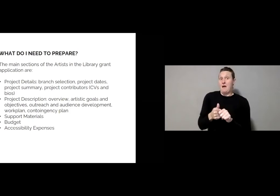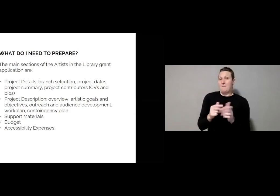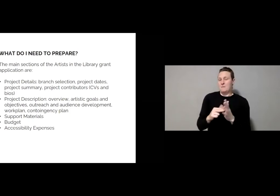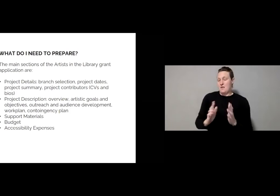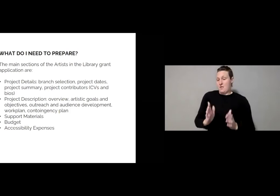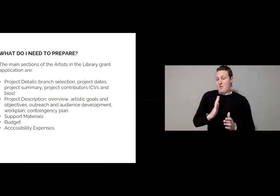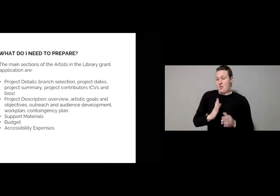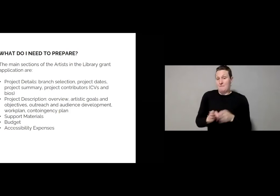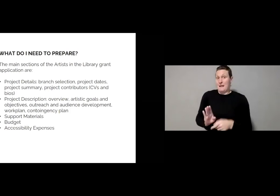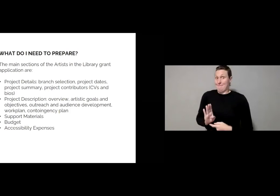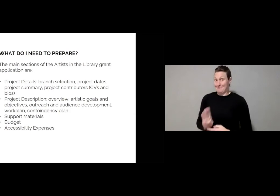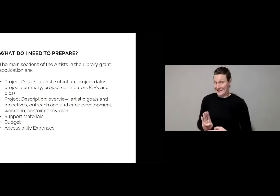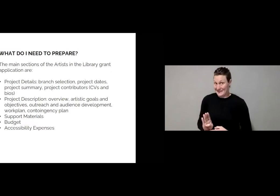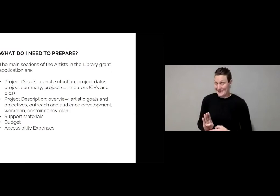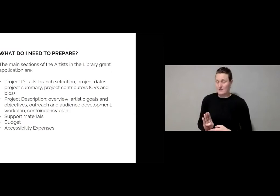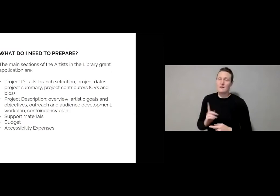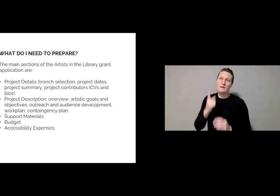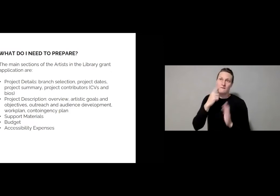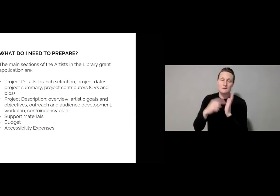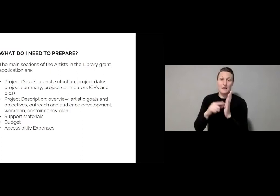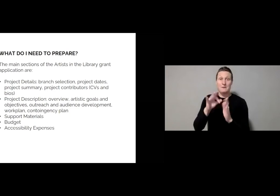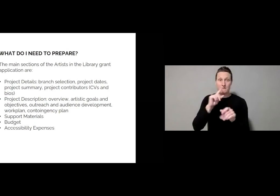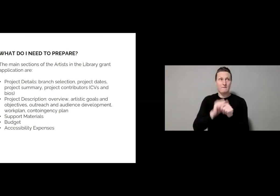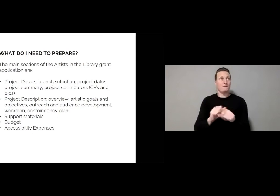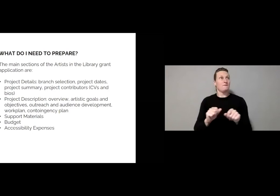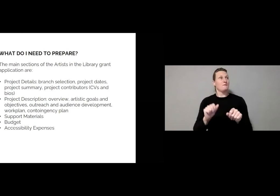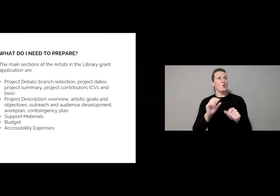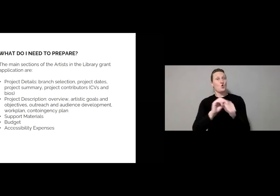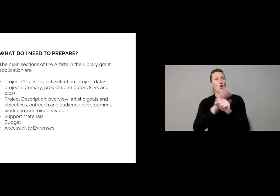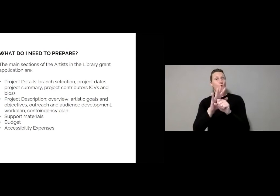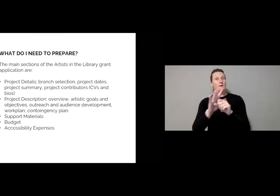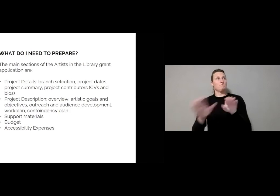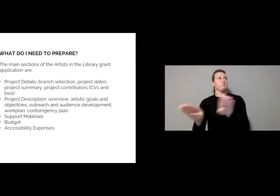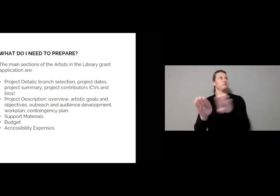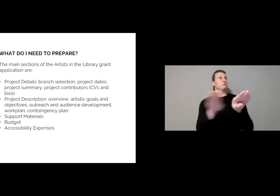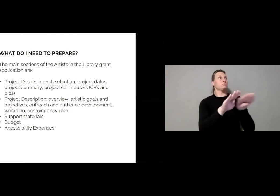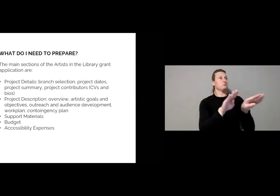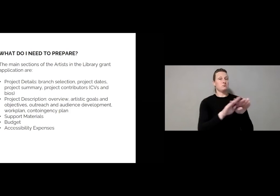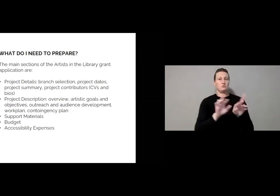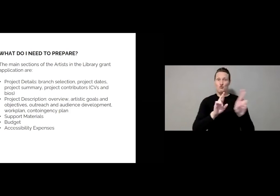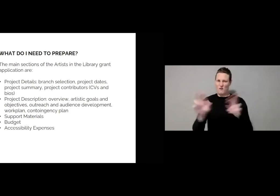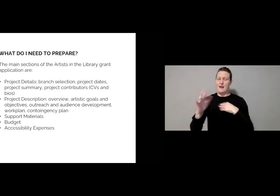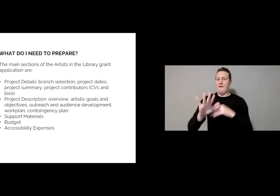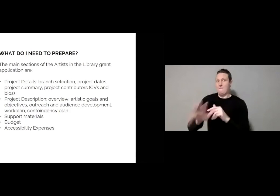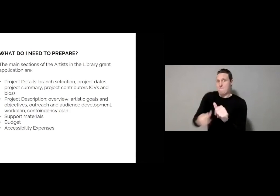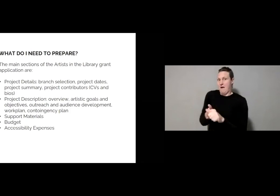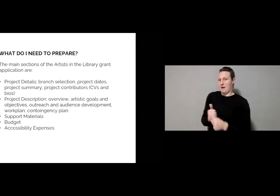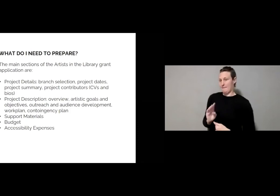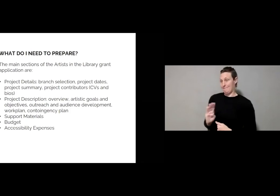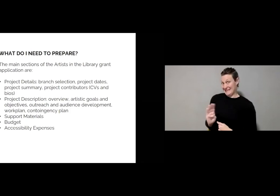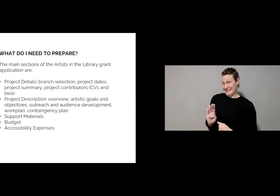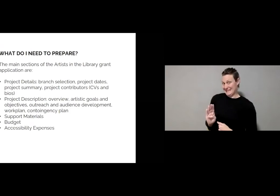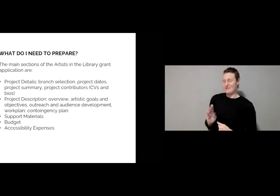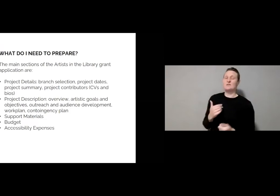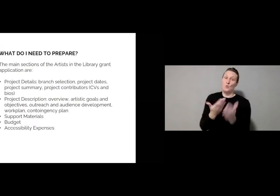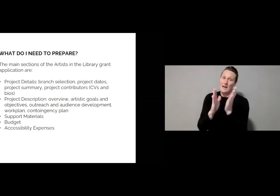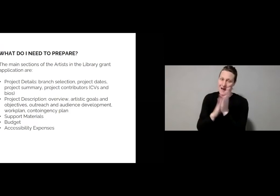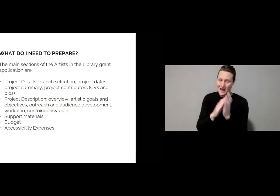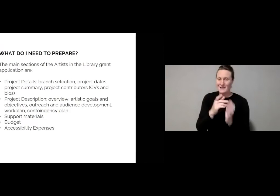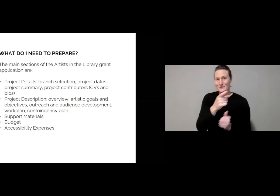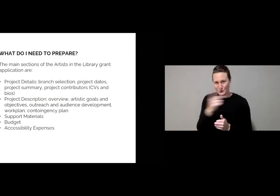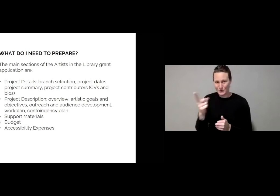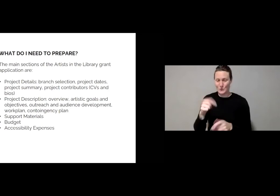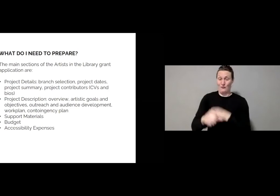doing programming on site. Of course, we have no idea what's going to happen, you know, when it comes time for you to do